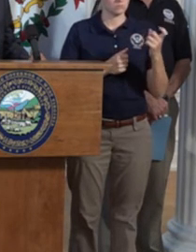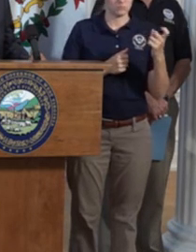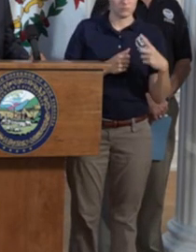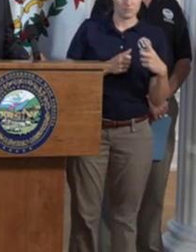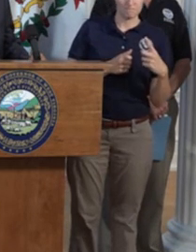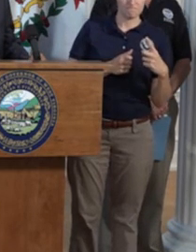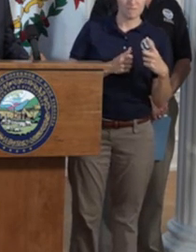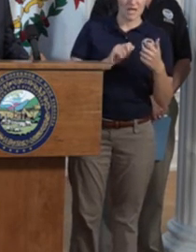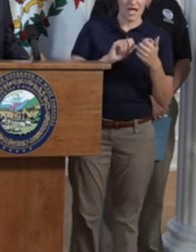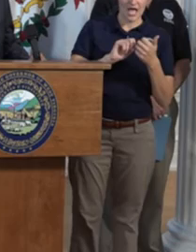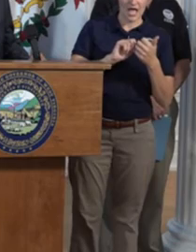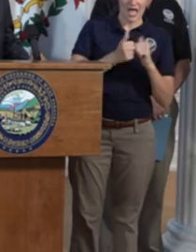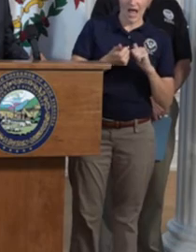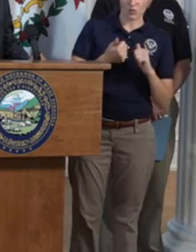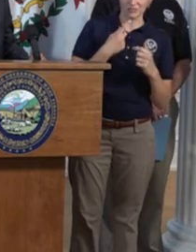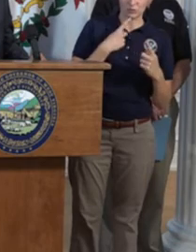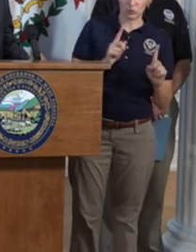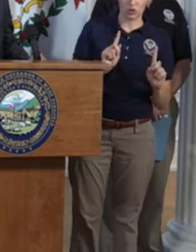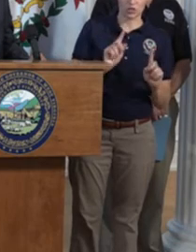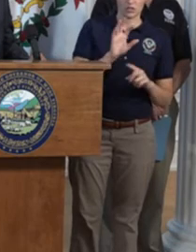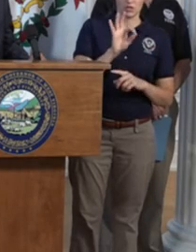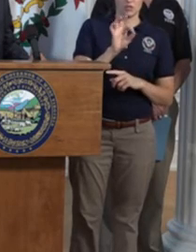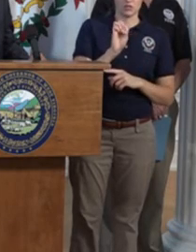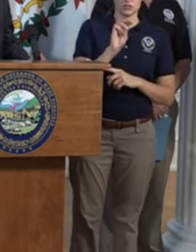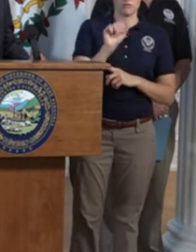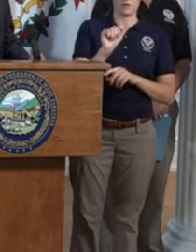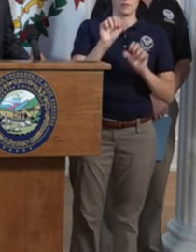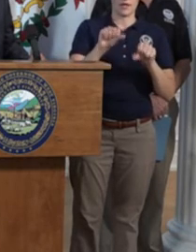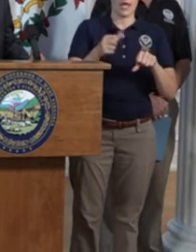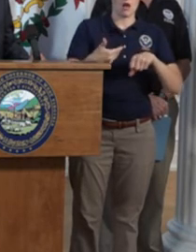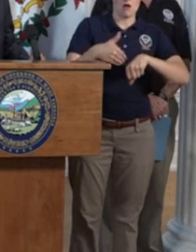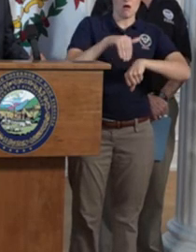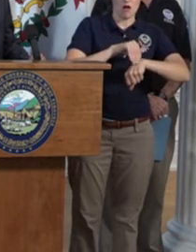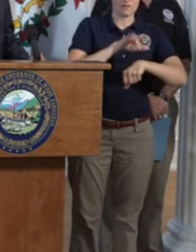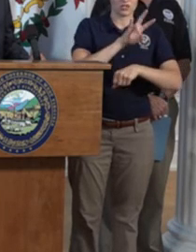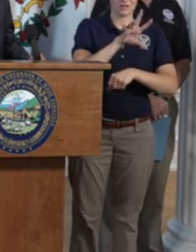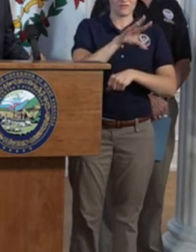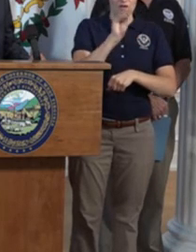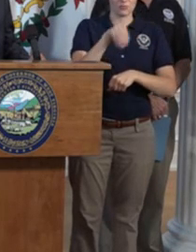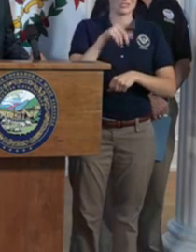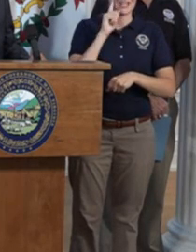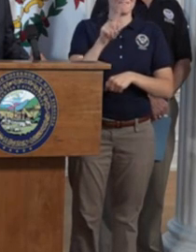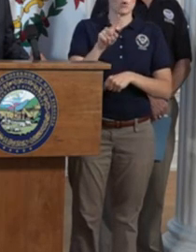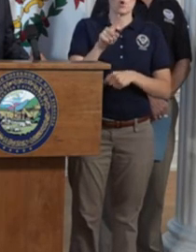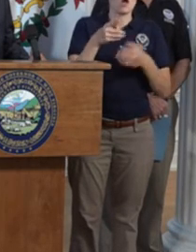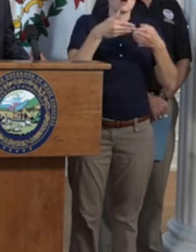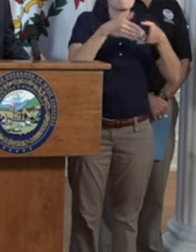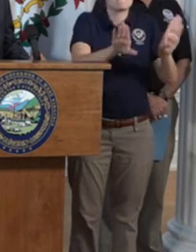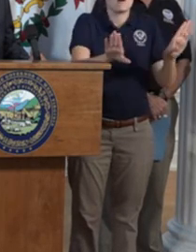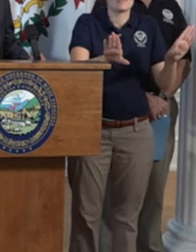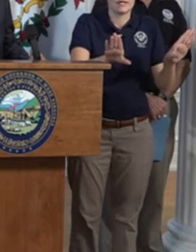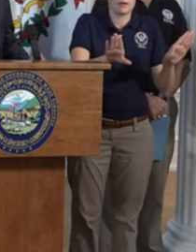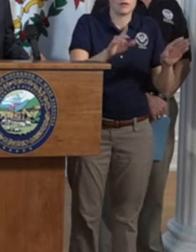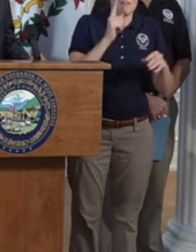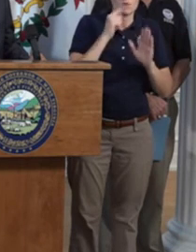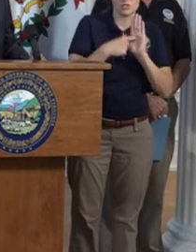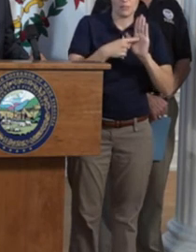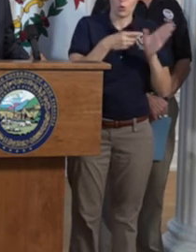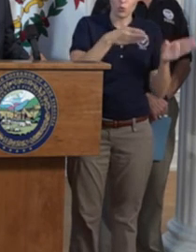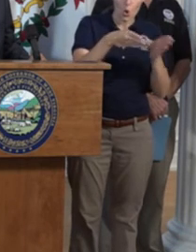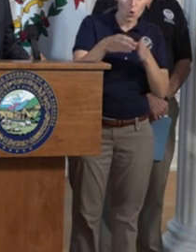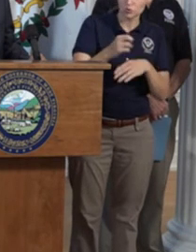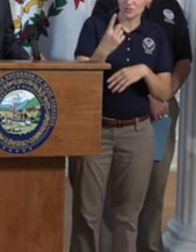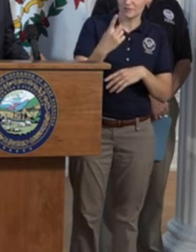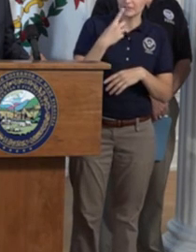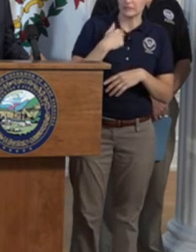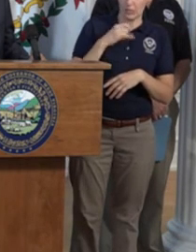told, can cover 75% for public costs, for instance, roads and such, and tell me if I'm wrong on